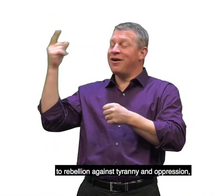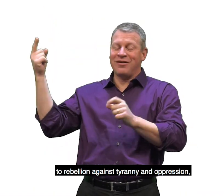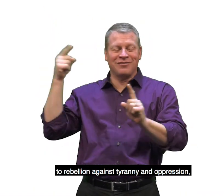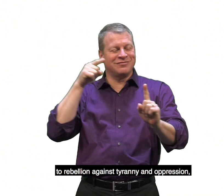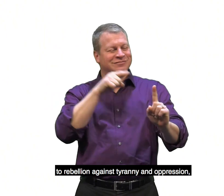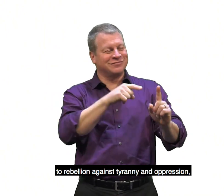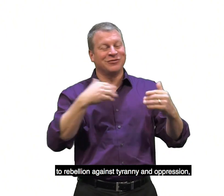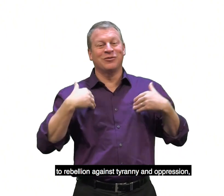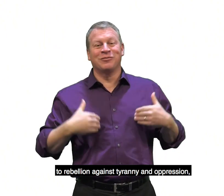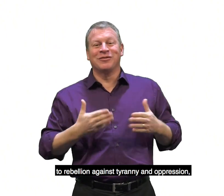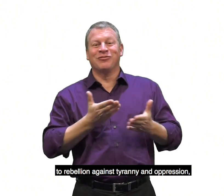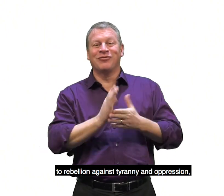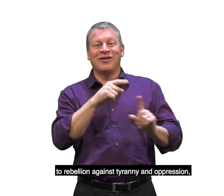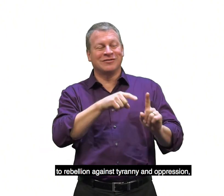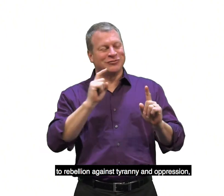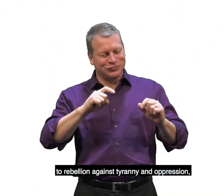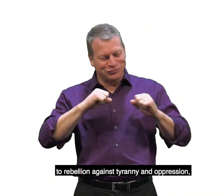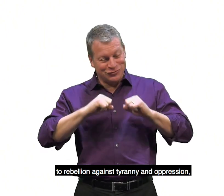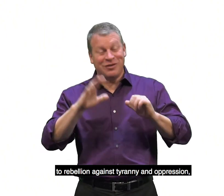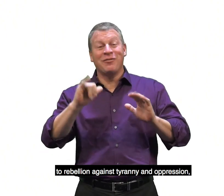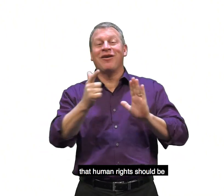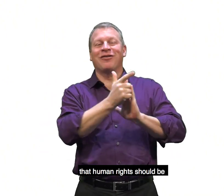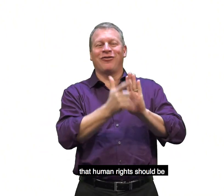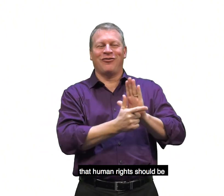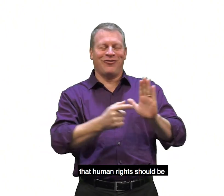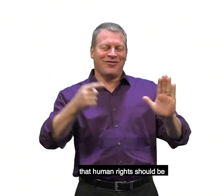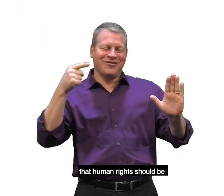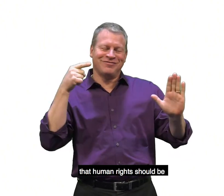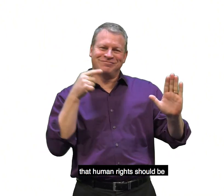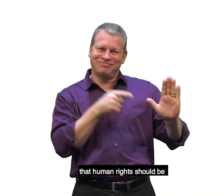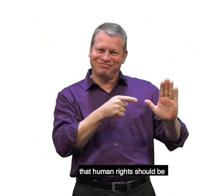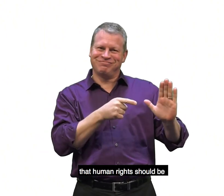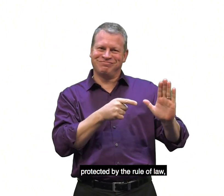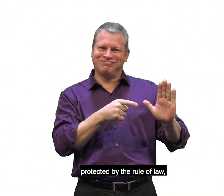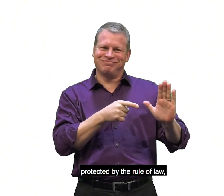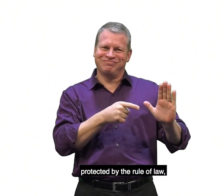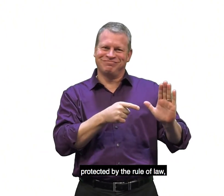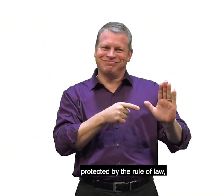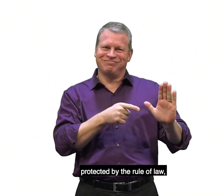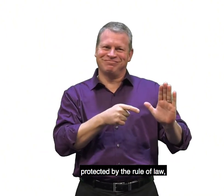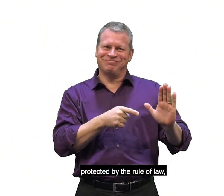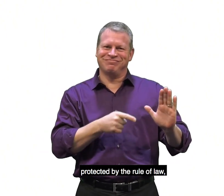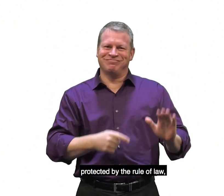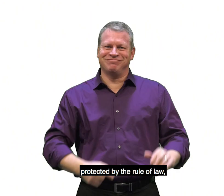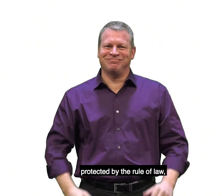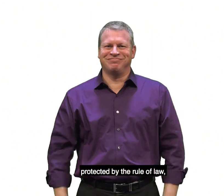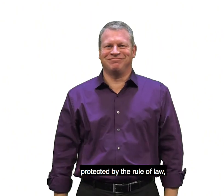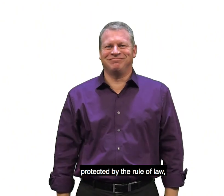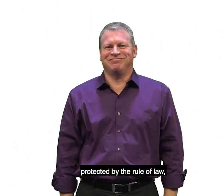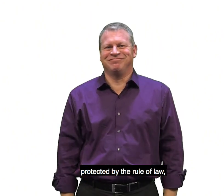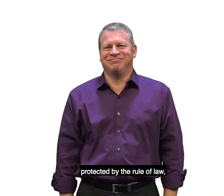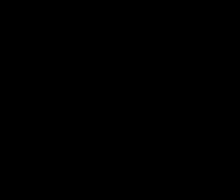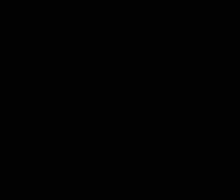rebellion against tyranny and oppression, that human rights should be protected by the rule of law.